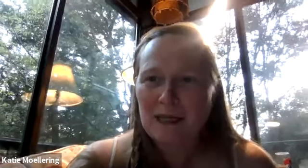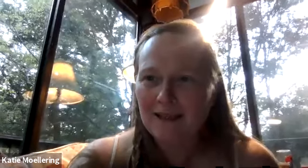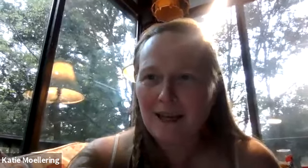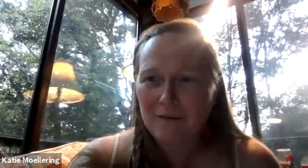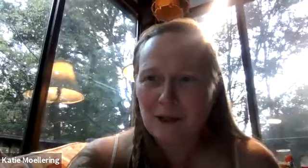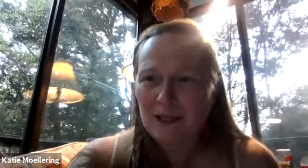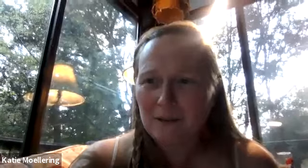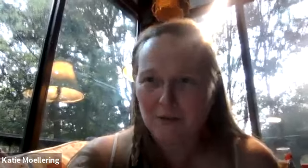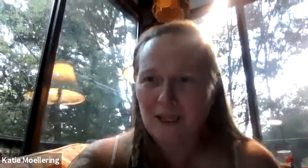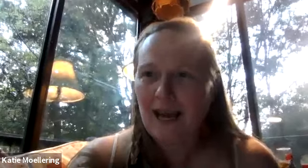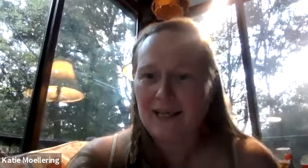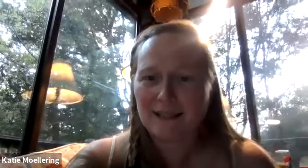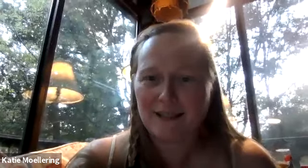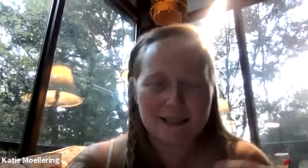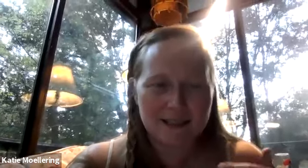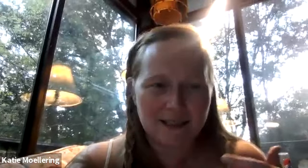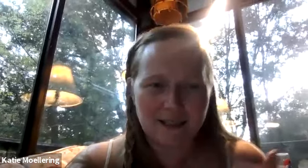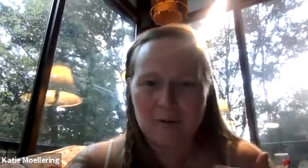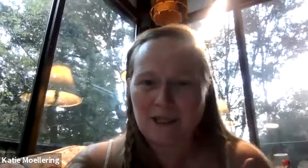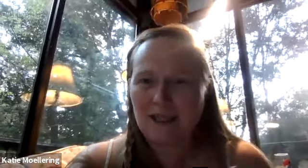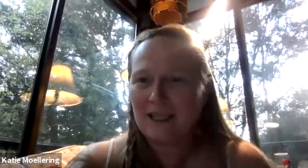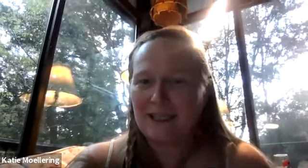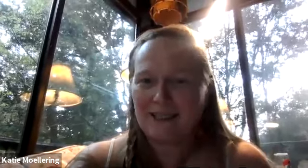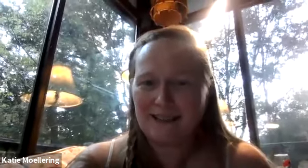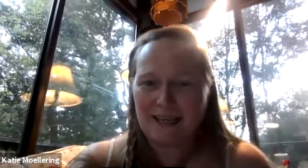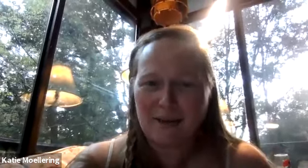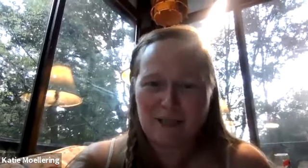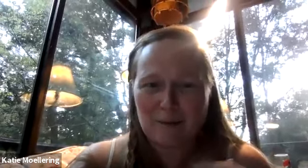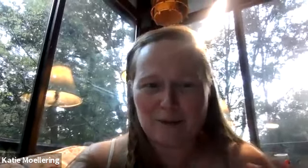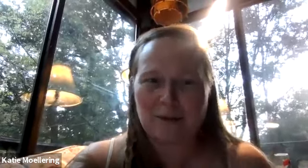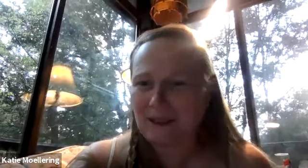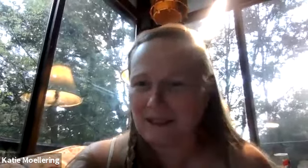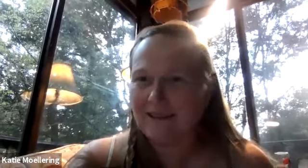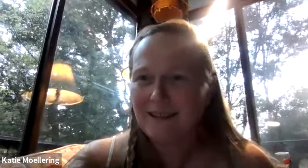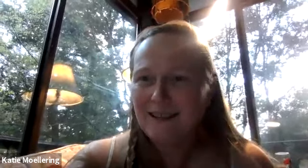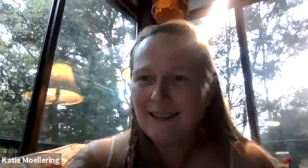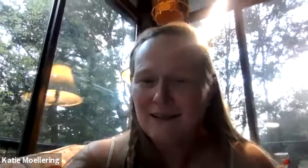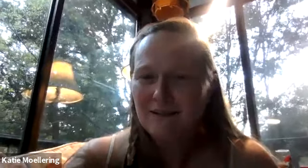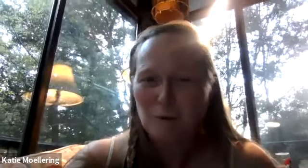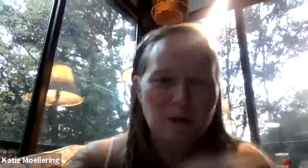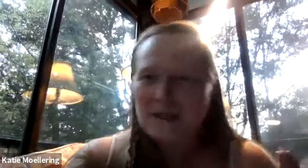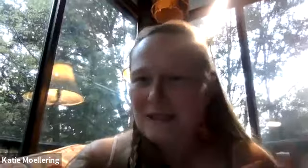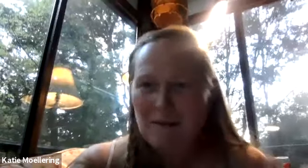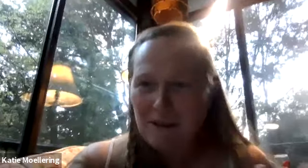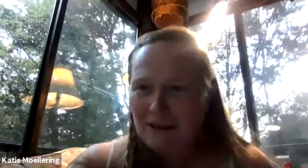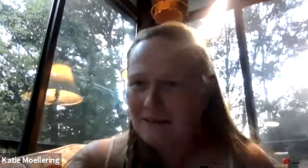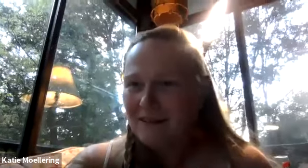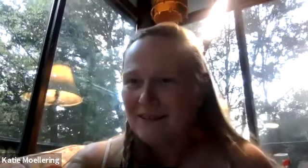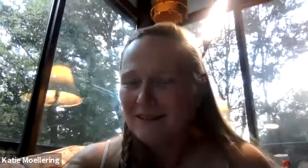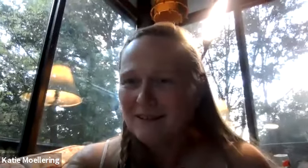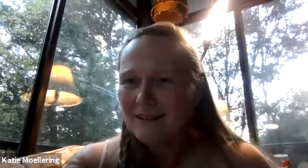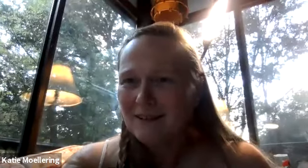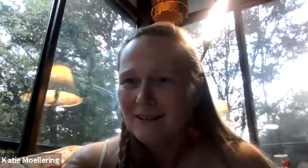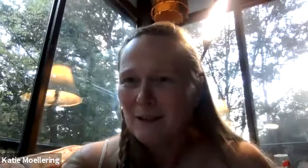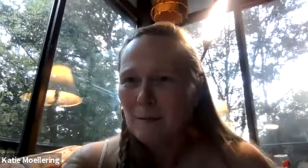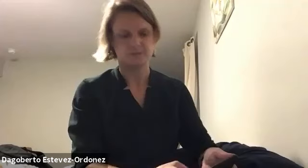me every 3 days that it's updating and I have to absolutely replace everything. There you go.